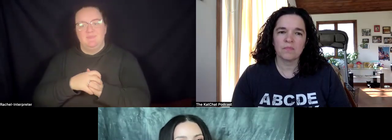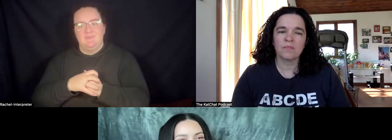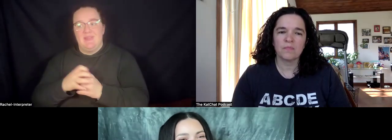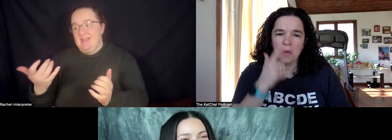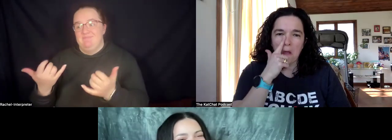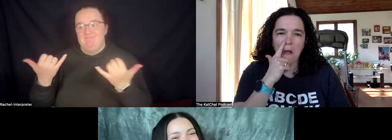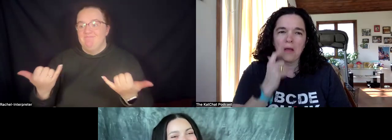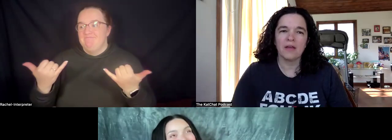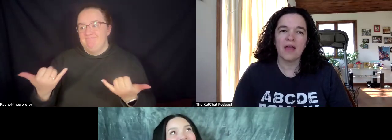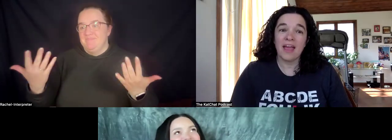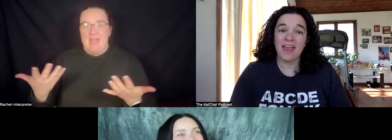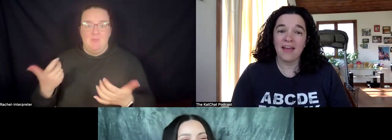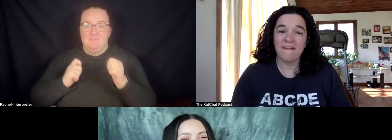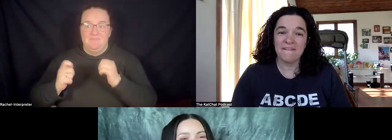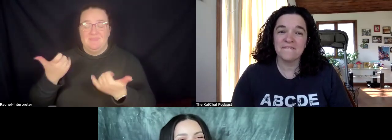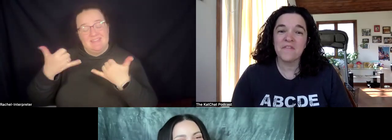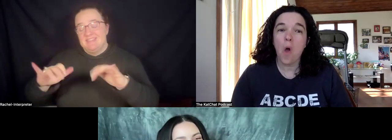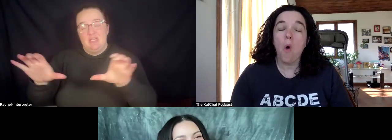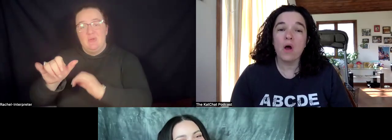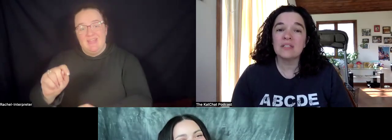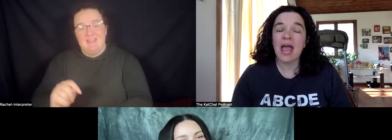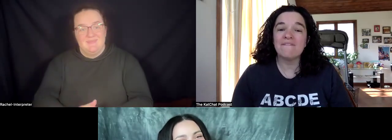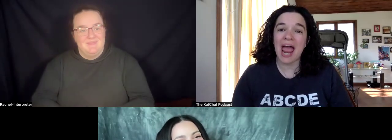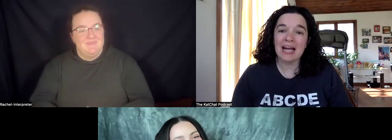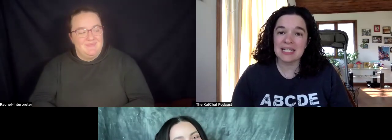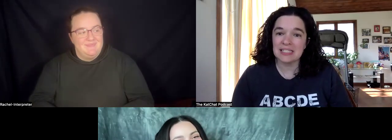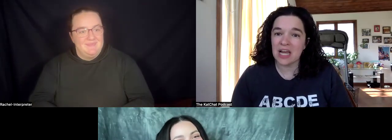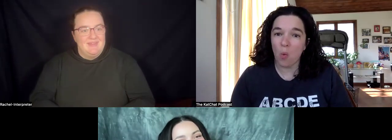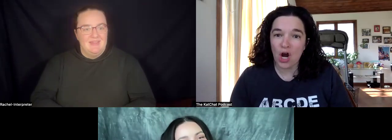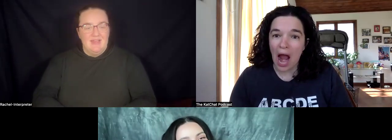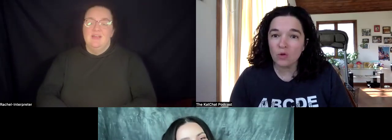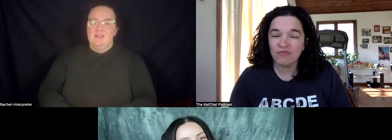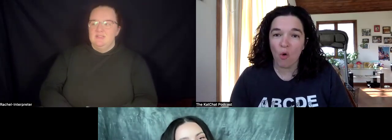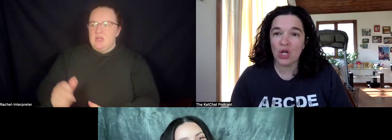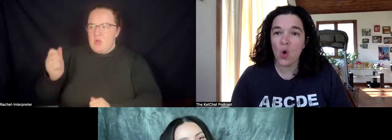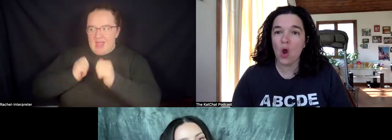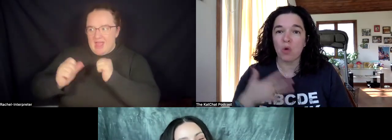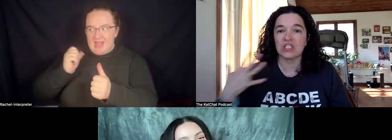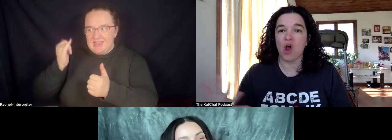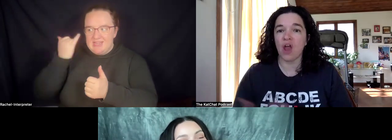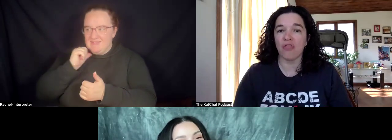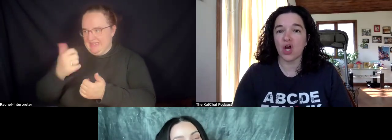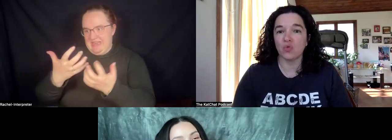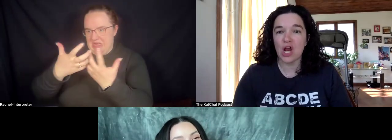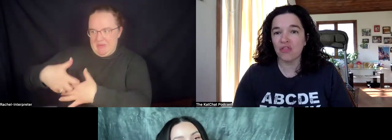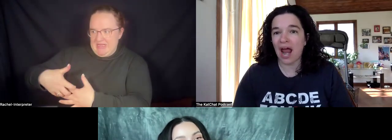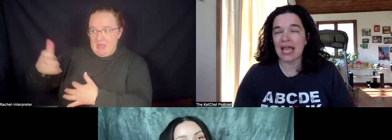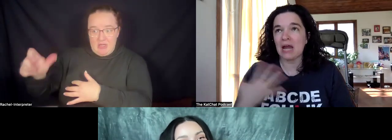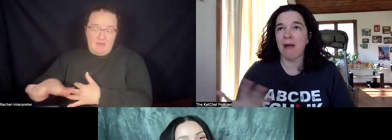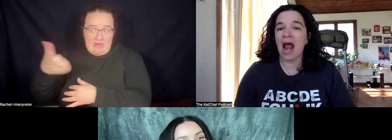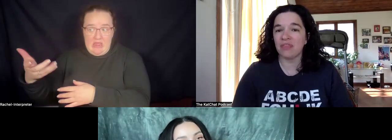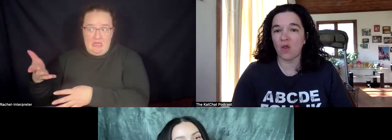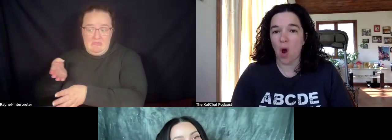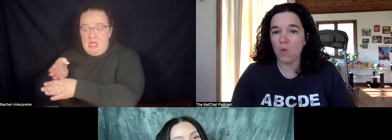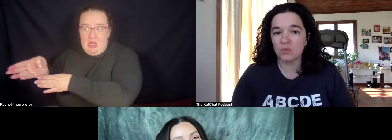we are, still doing it. Well, if acting didn't work out for you, was there another career that